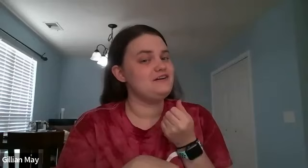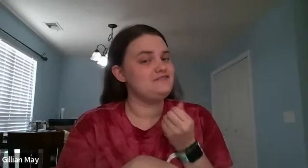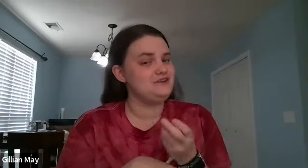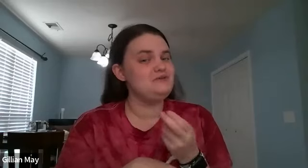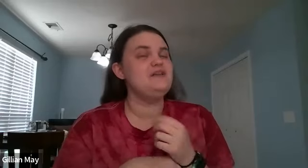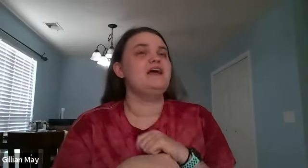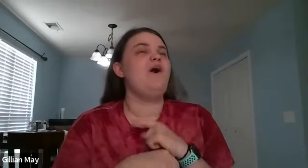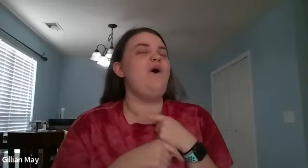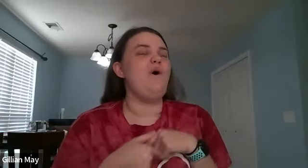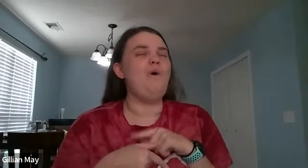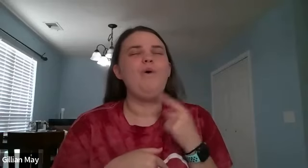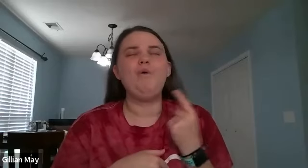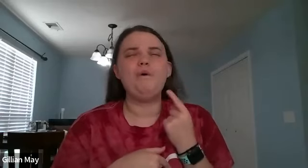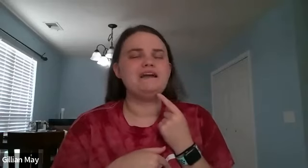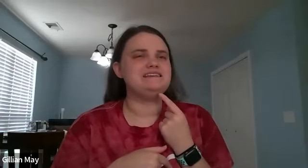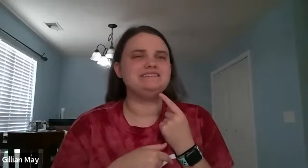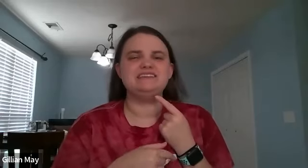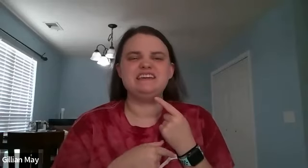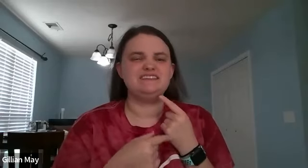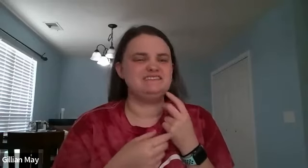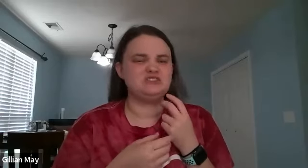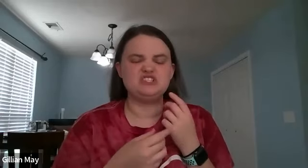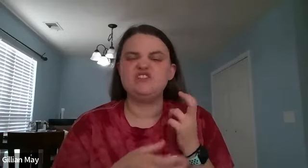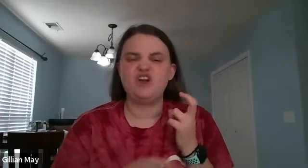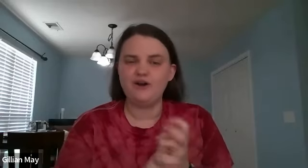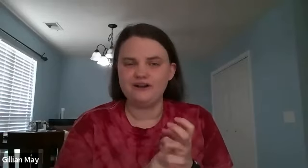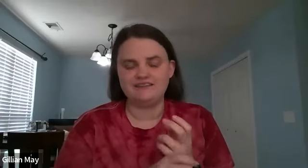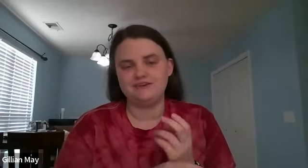a few that always get, they're hard and they're kind